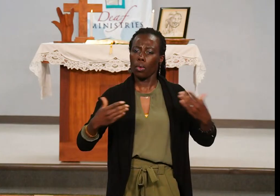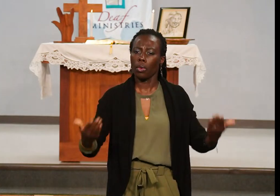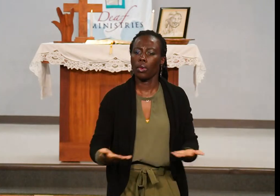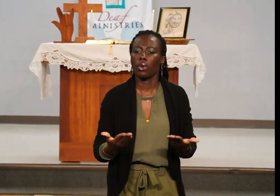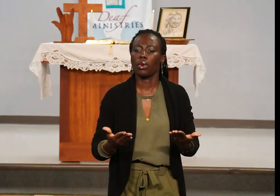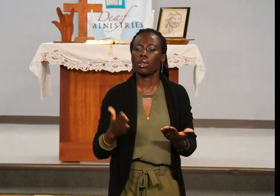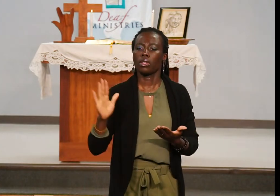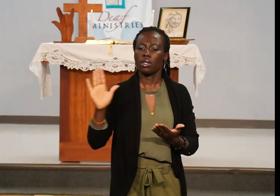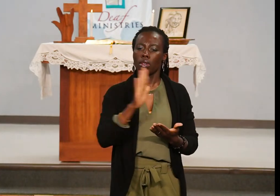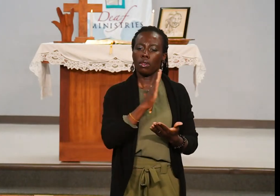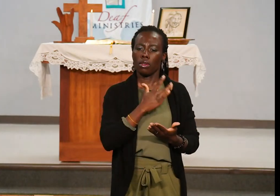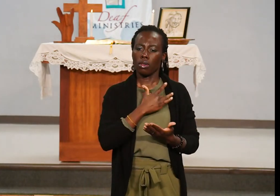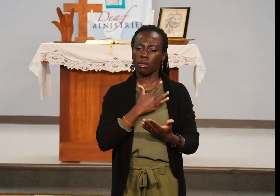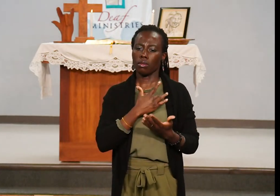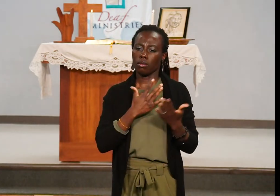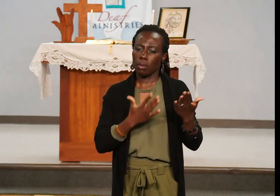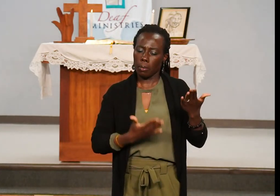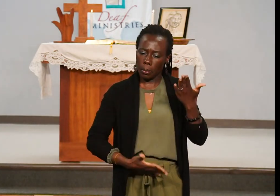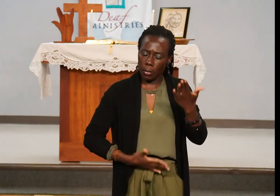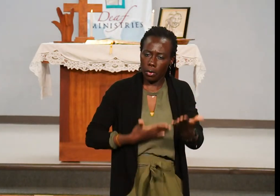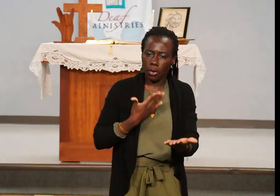I am Naomi Rapp.